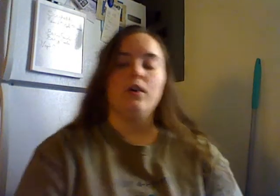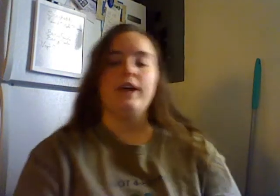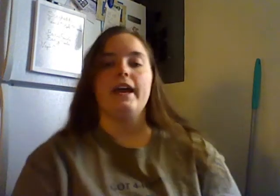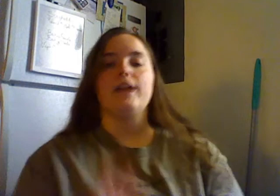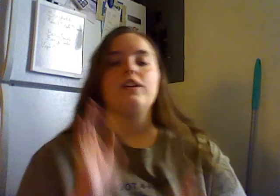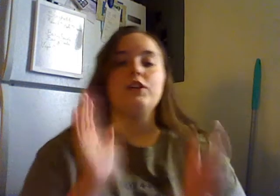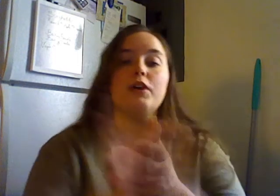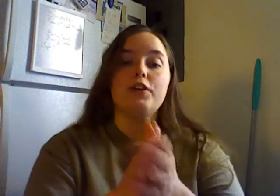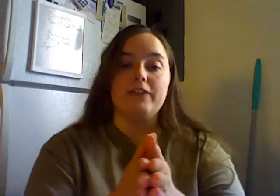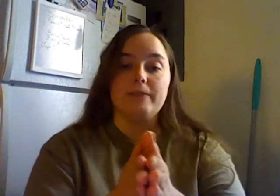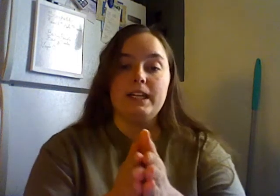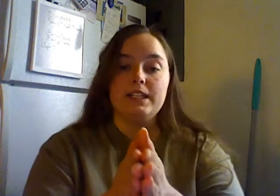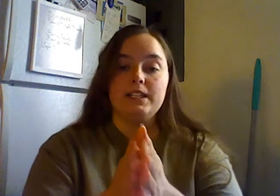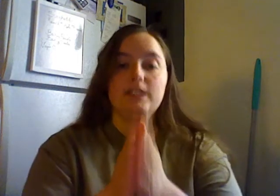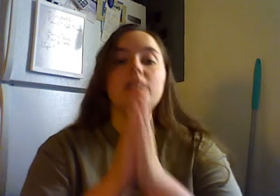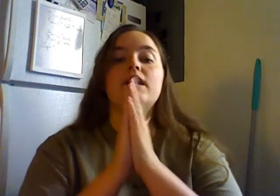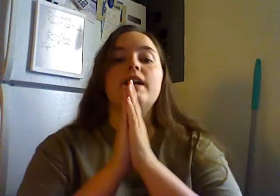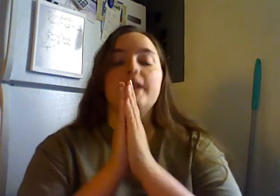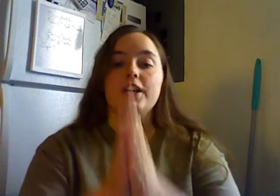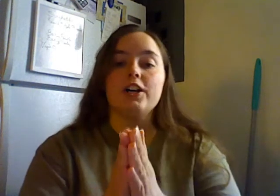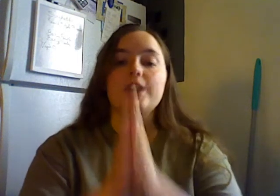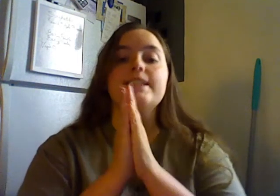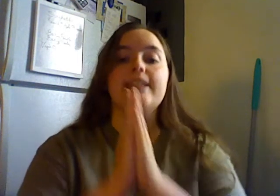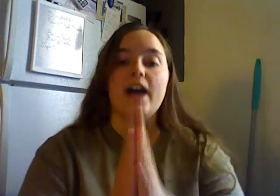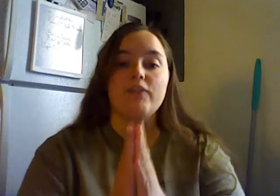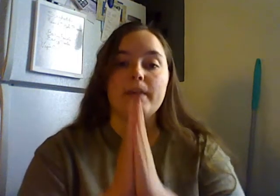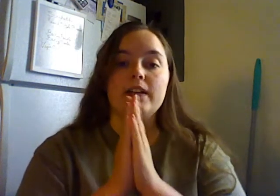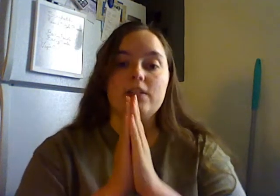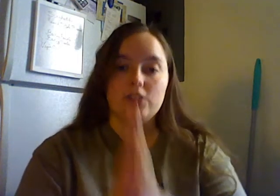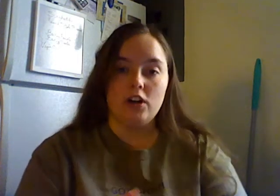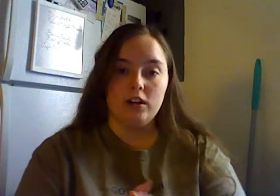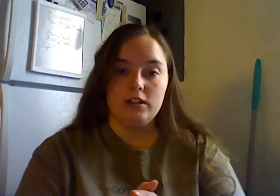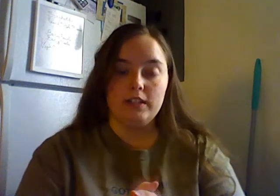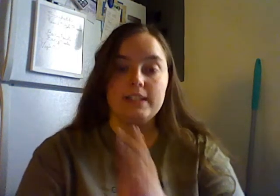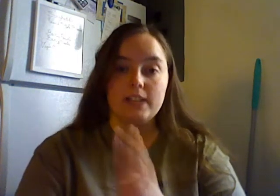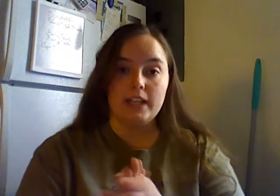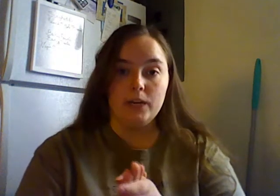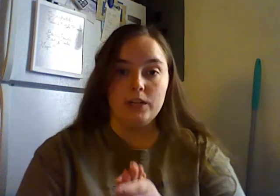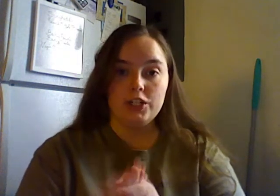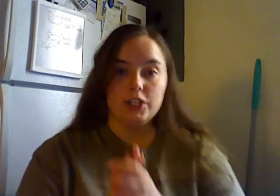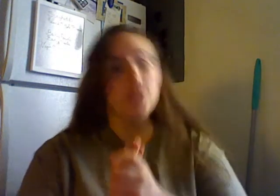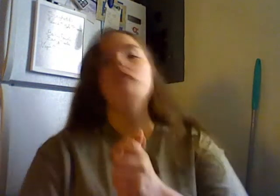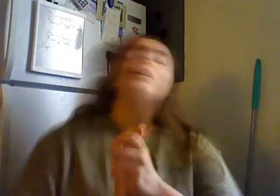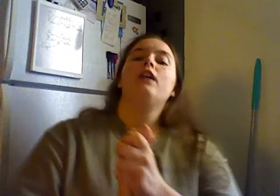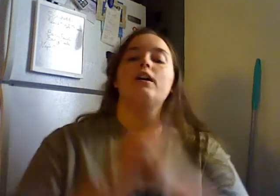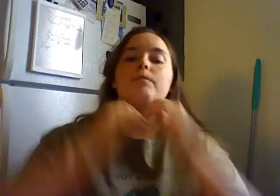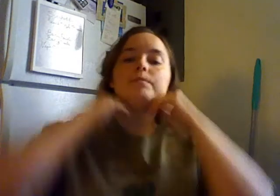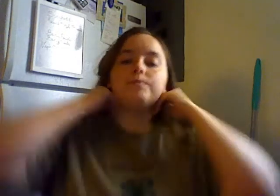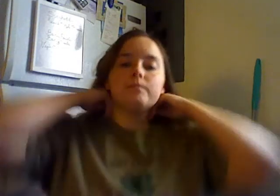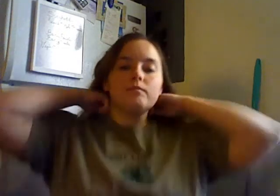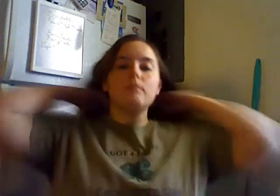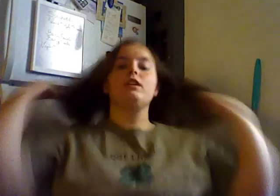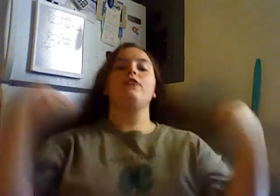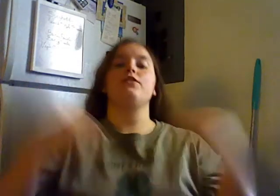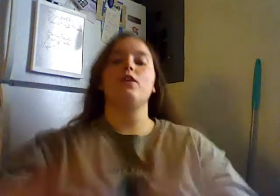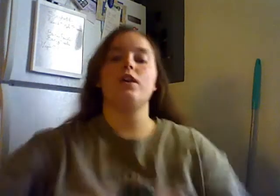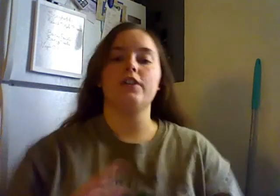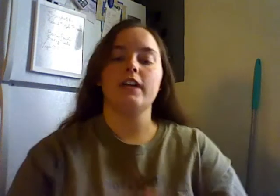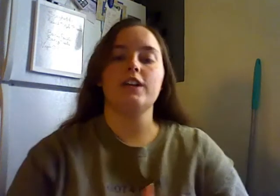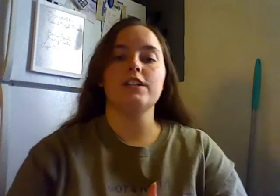Okay, you know your alphabet? Here is the alphabet song in sign language. If you know all your letters, I